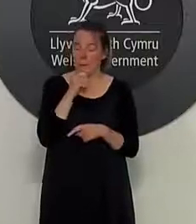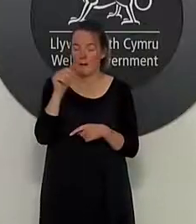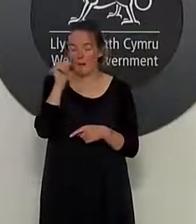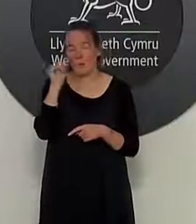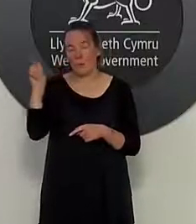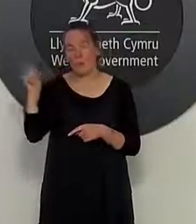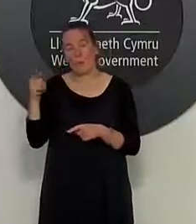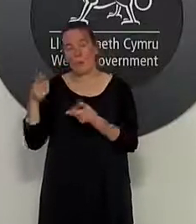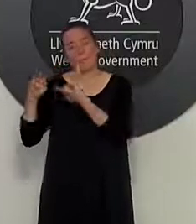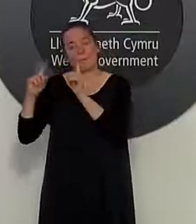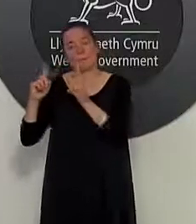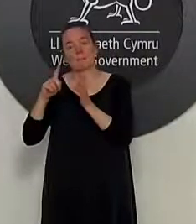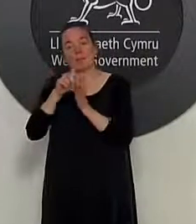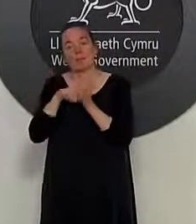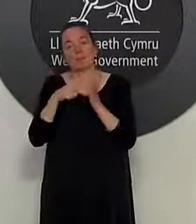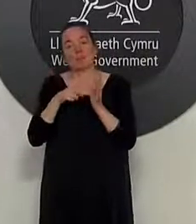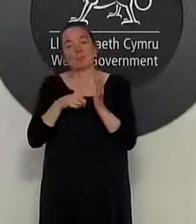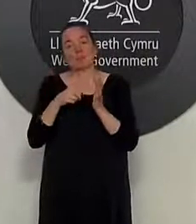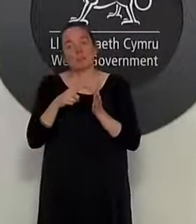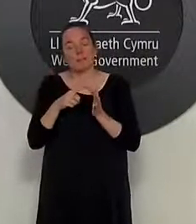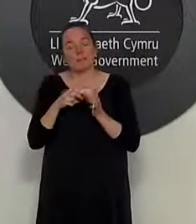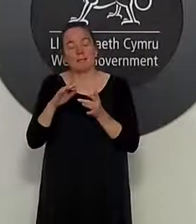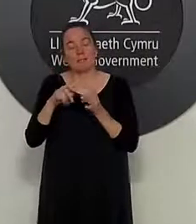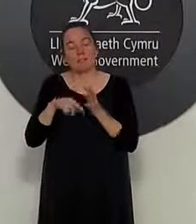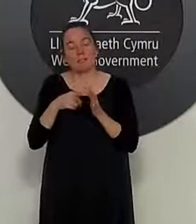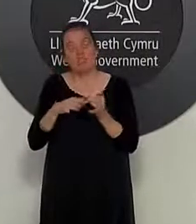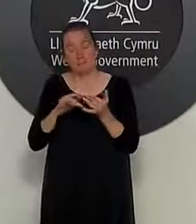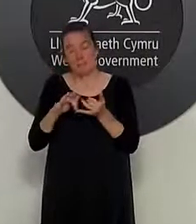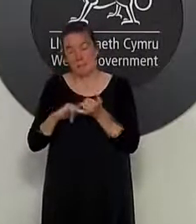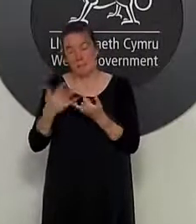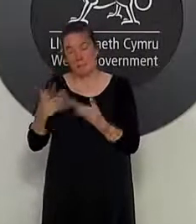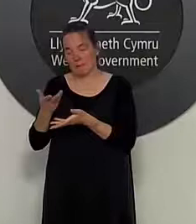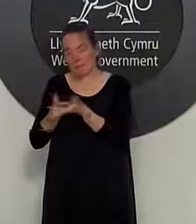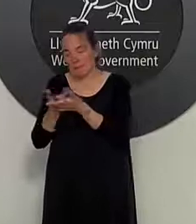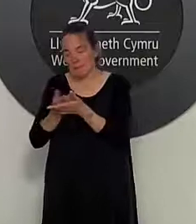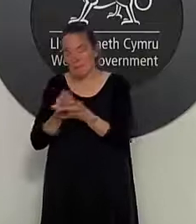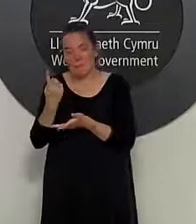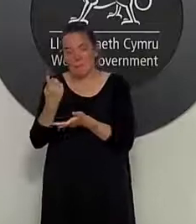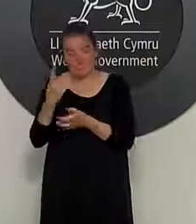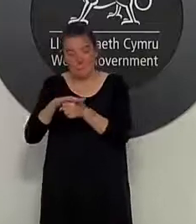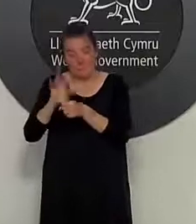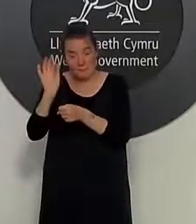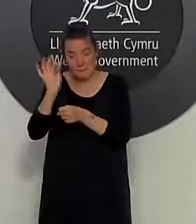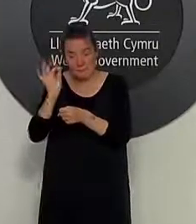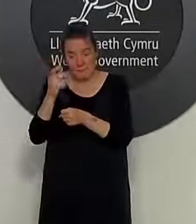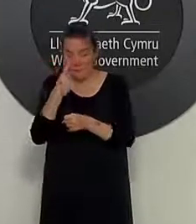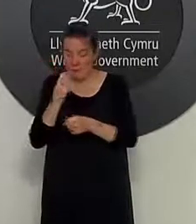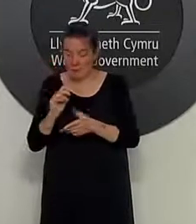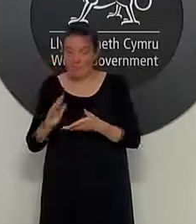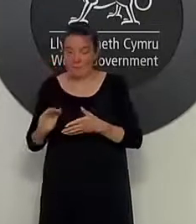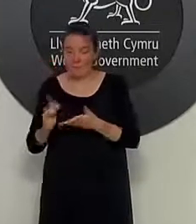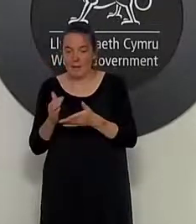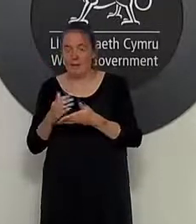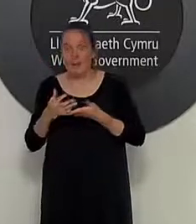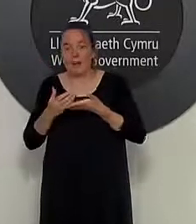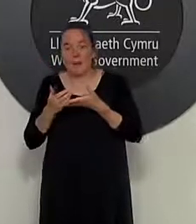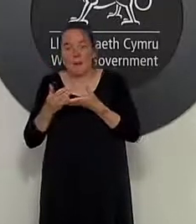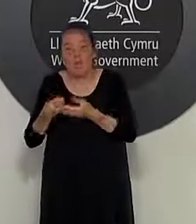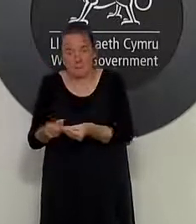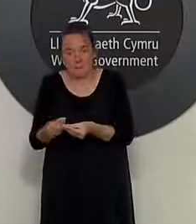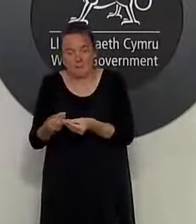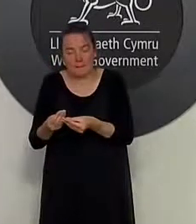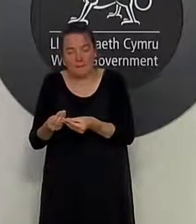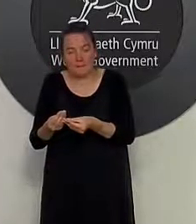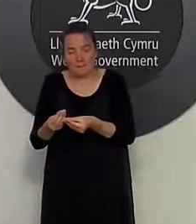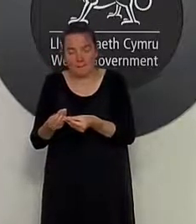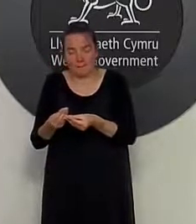James, responsible, has already been discussing with one local authority, provide some additional help in the initial stages